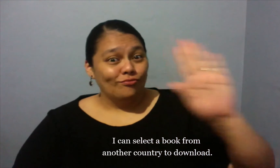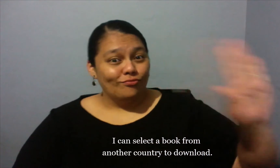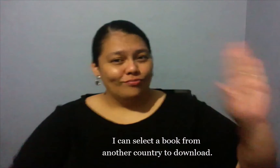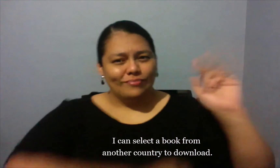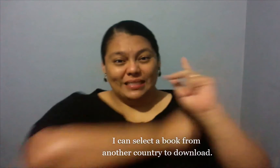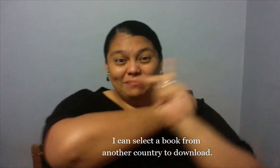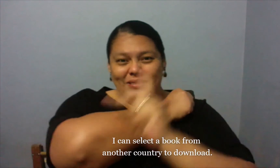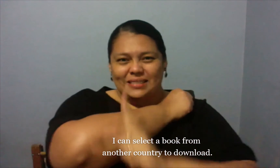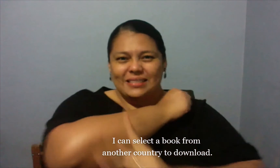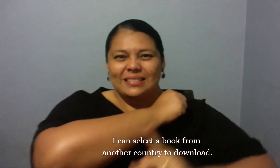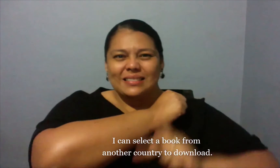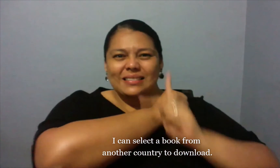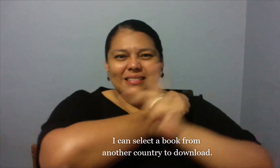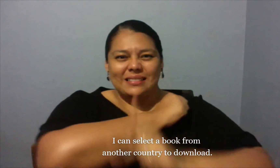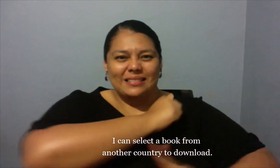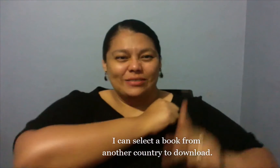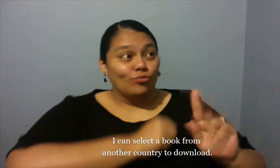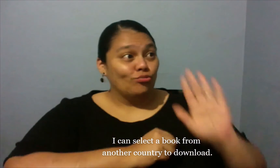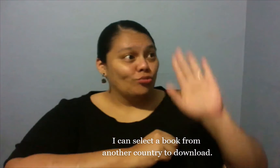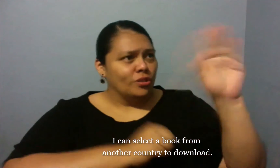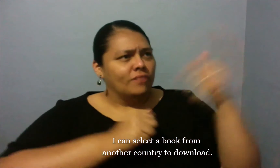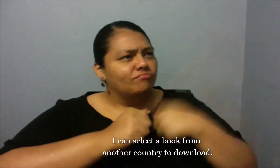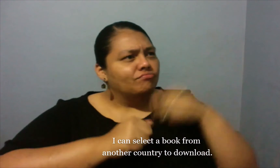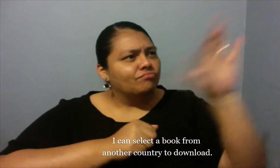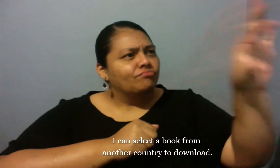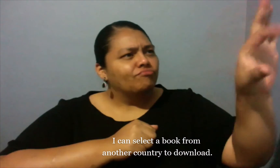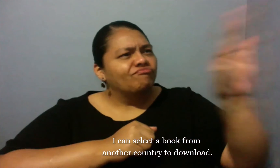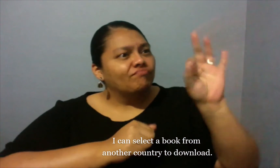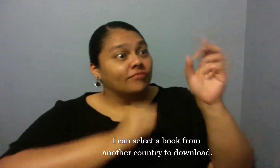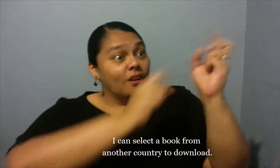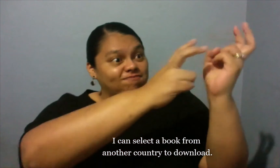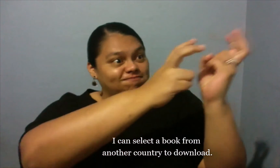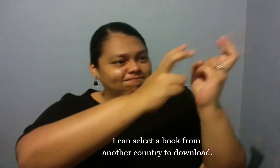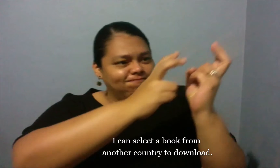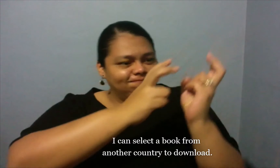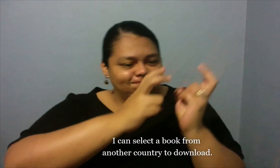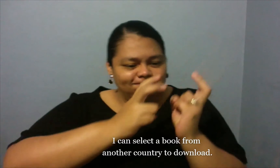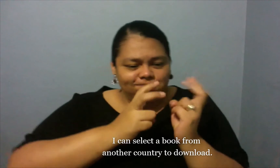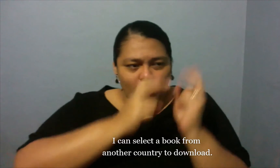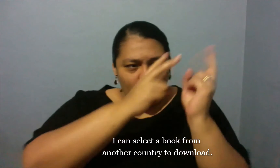I can select a book from another country to download.